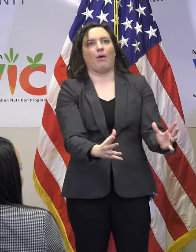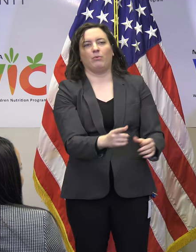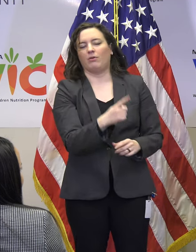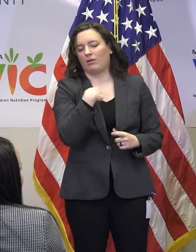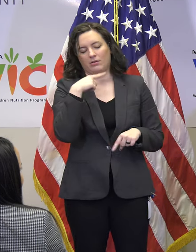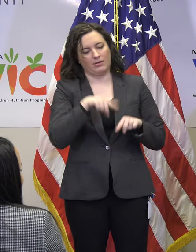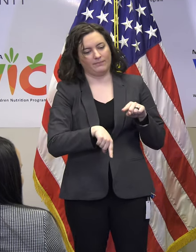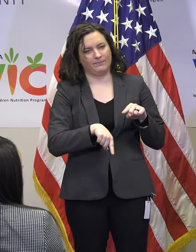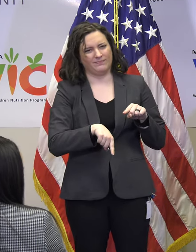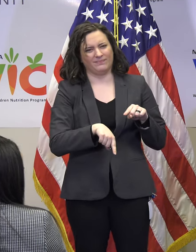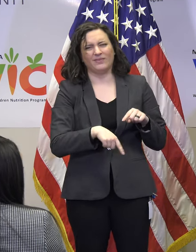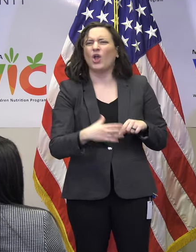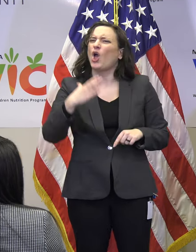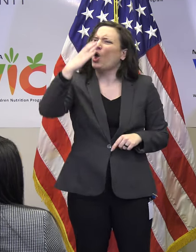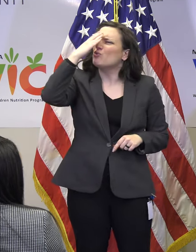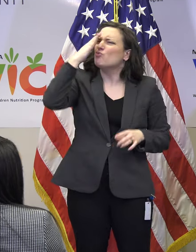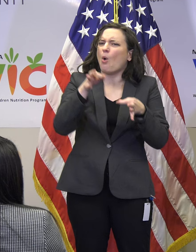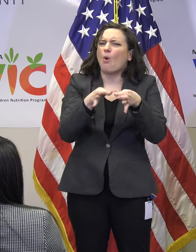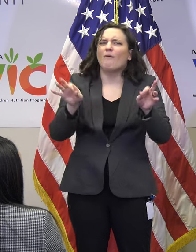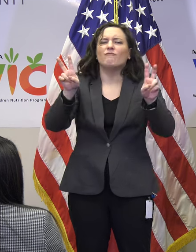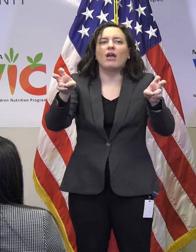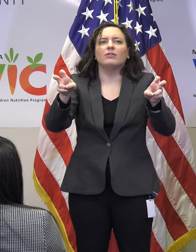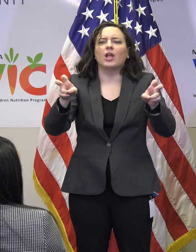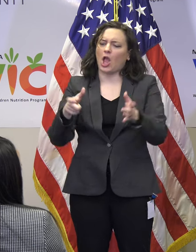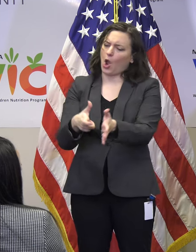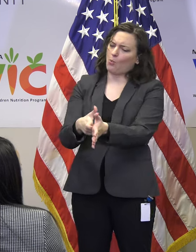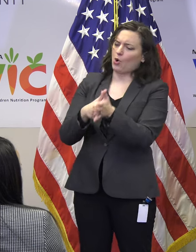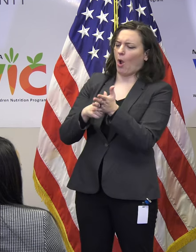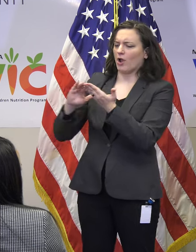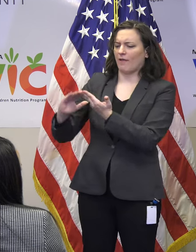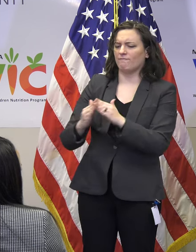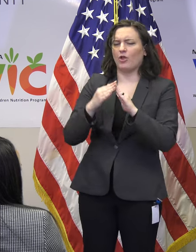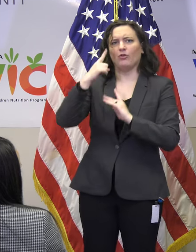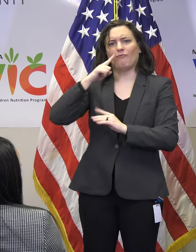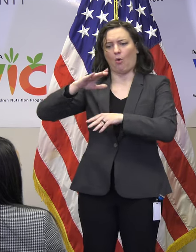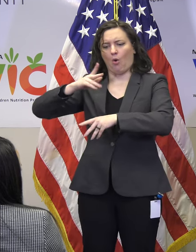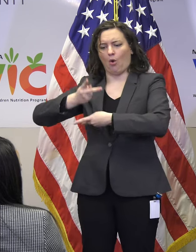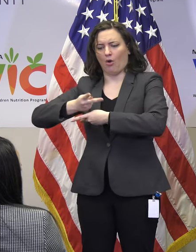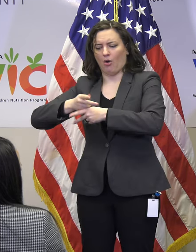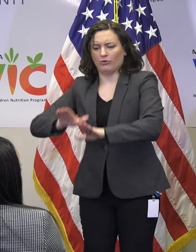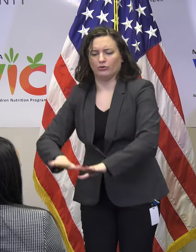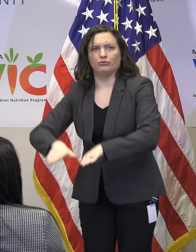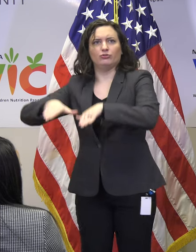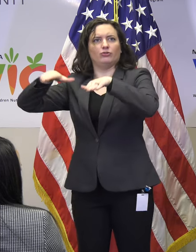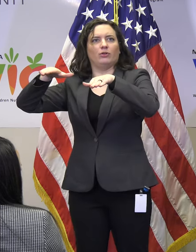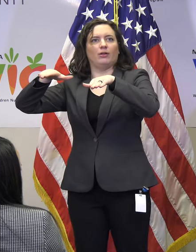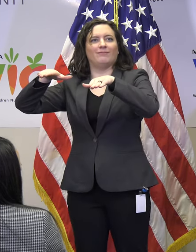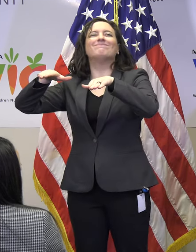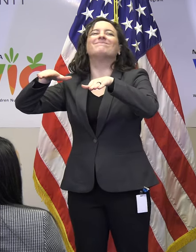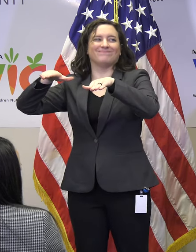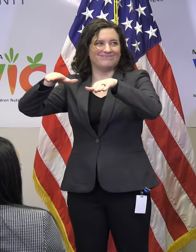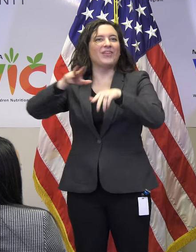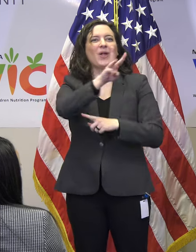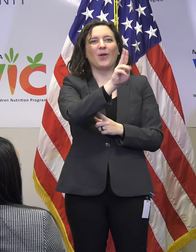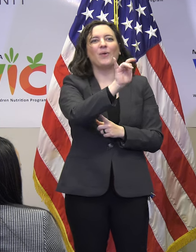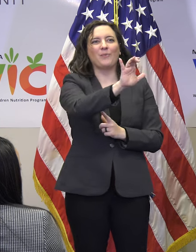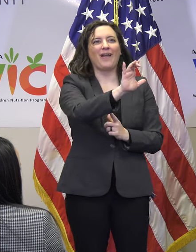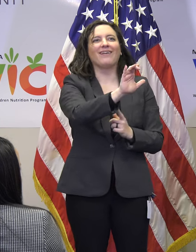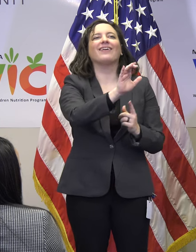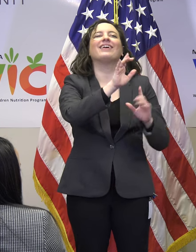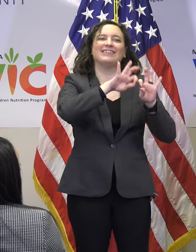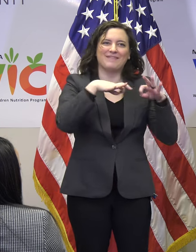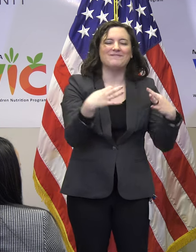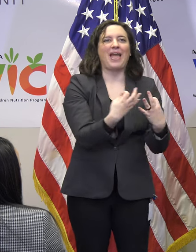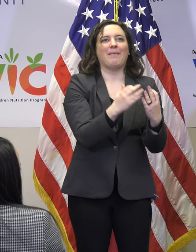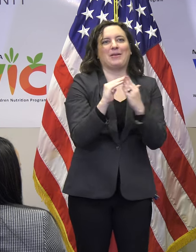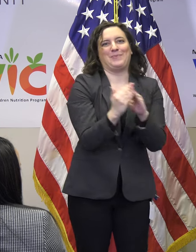takes a village to raise a child. Well, WIC is raising families and creating a better tomorrow for the United States of America. Without WIC,